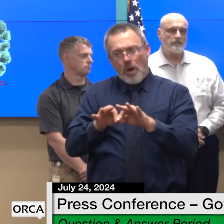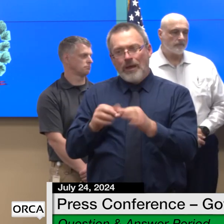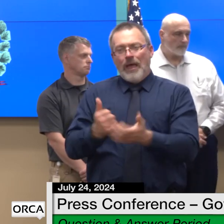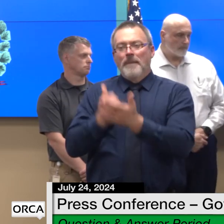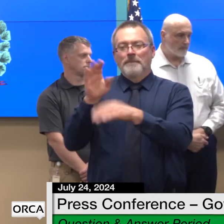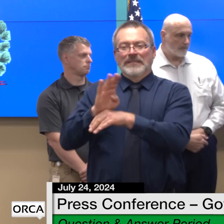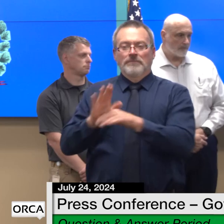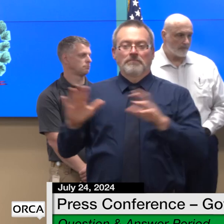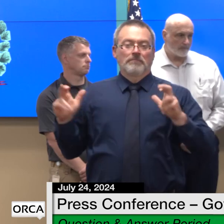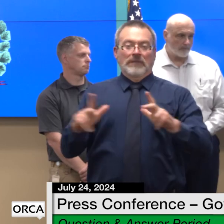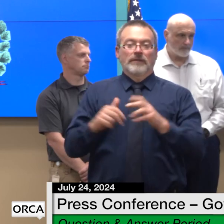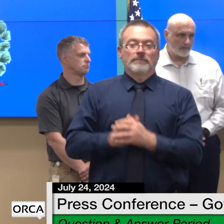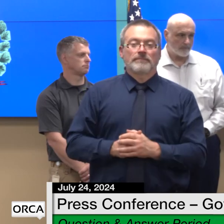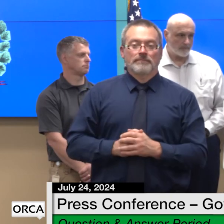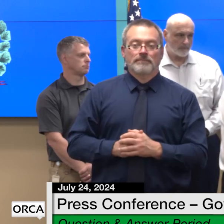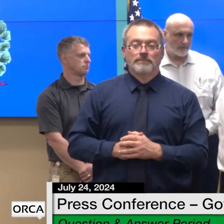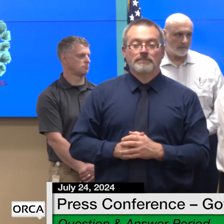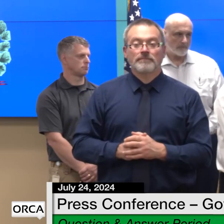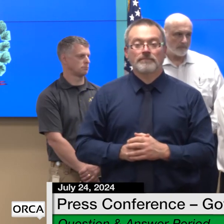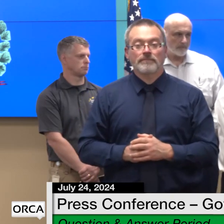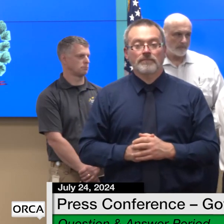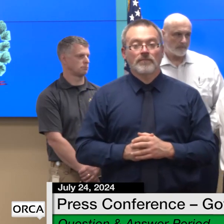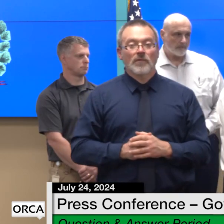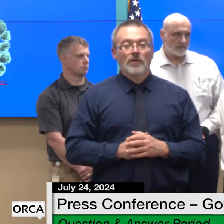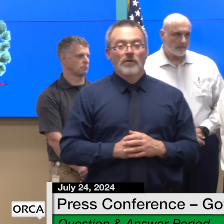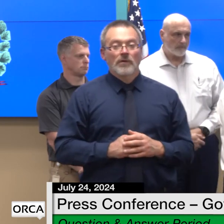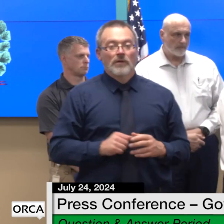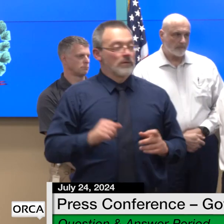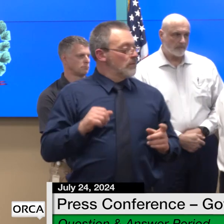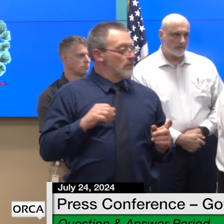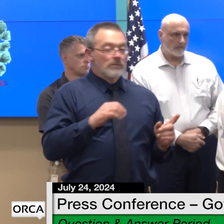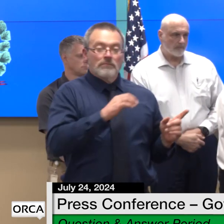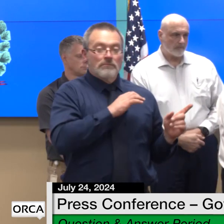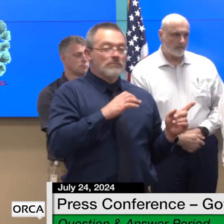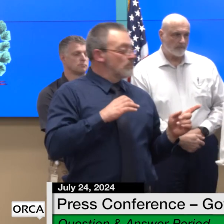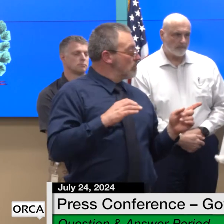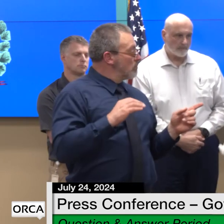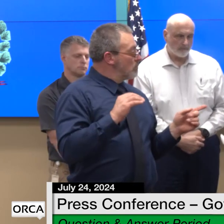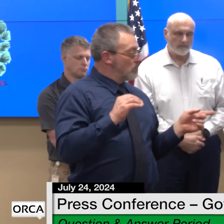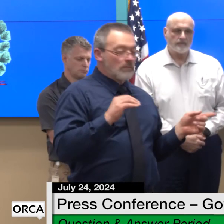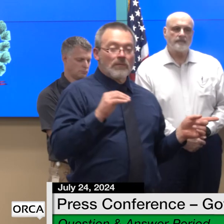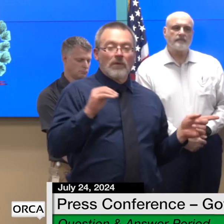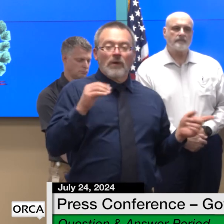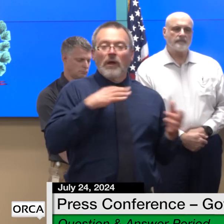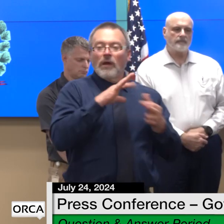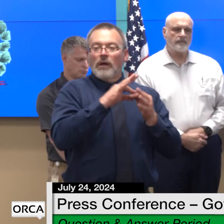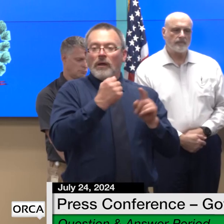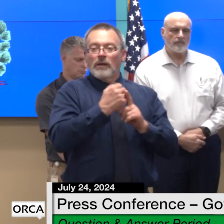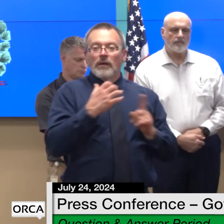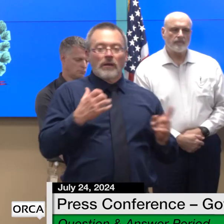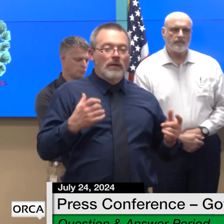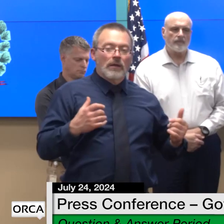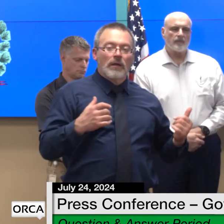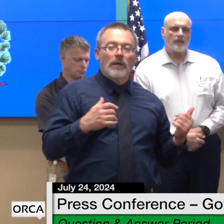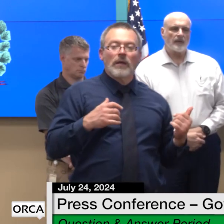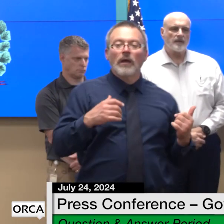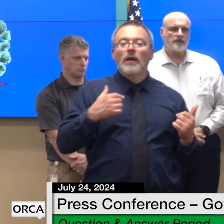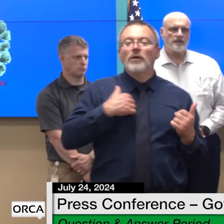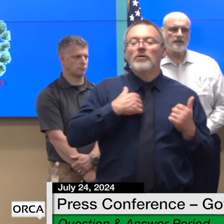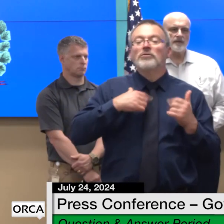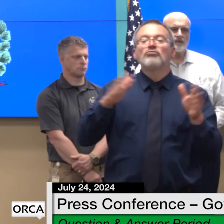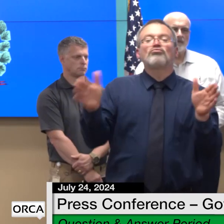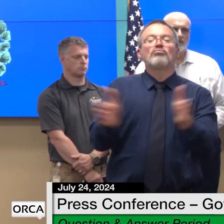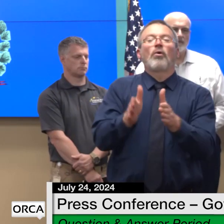Yes. SBA is embedded with the teams with FEMA and AHS. The Small Business